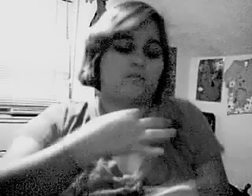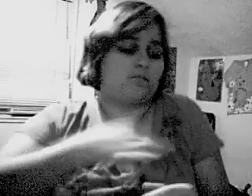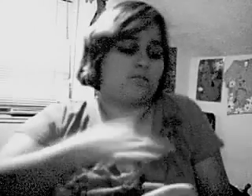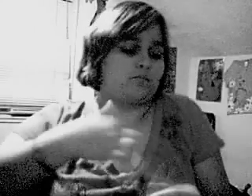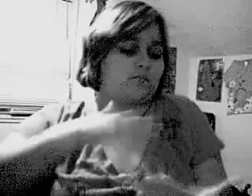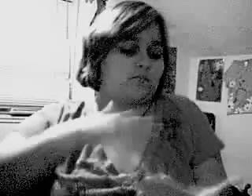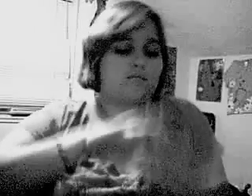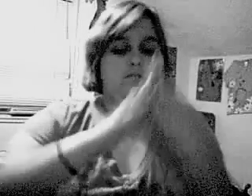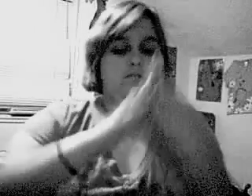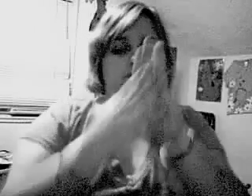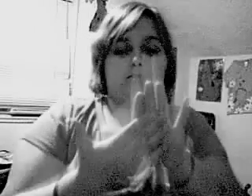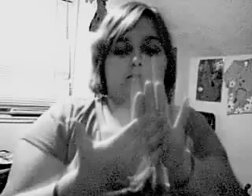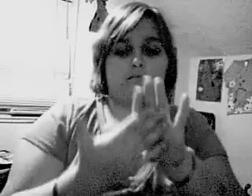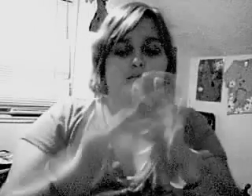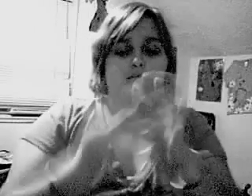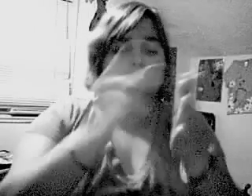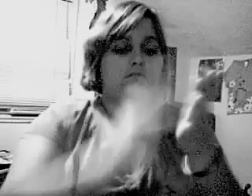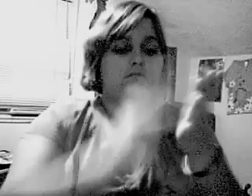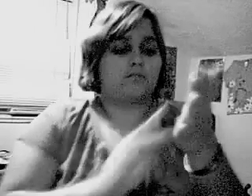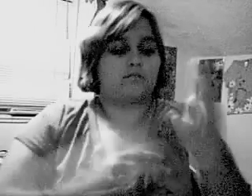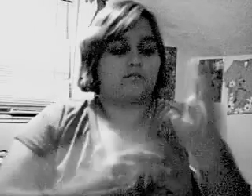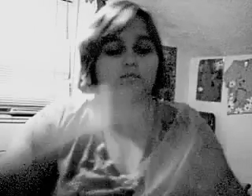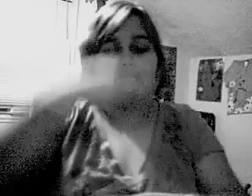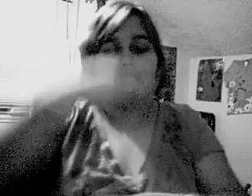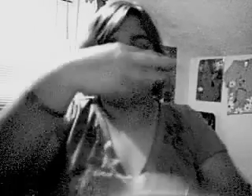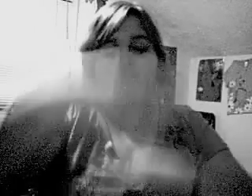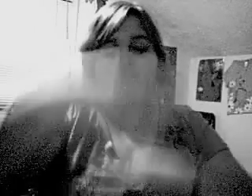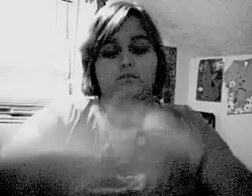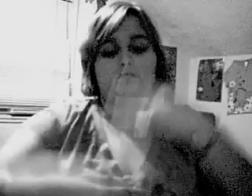wish I could be part of that world.